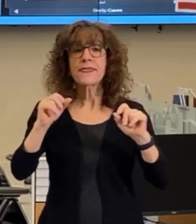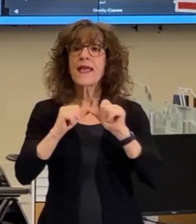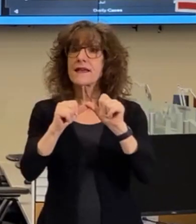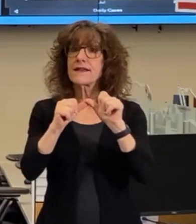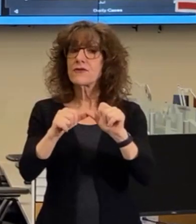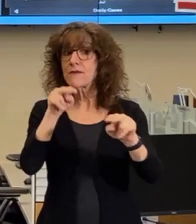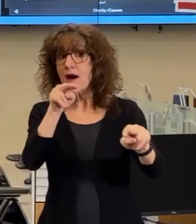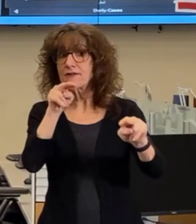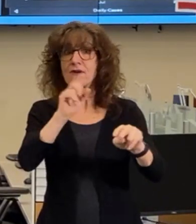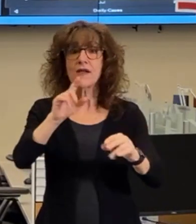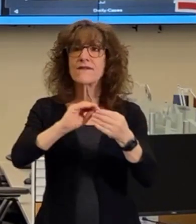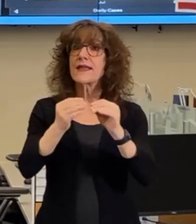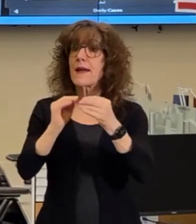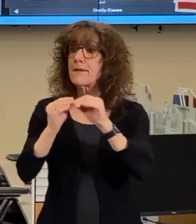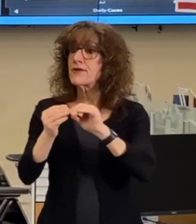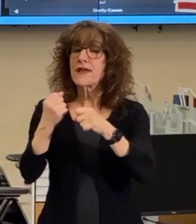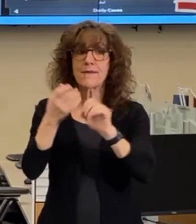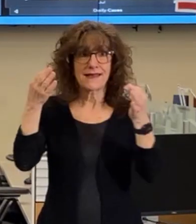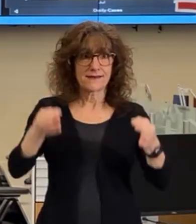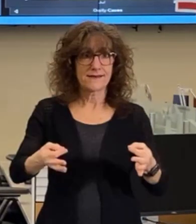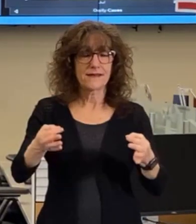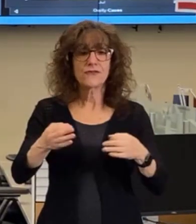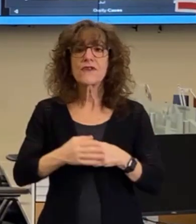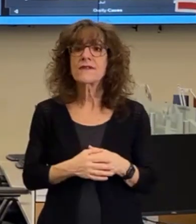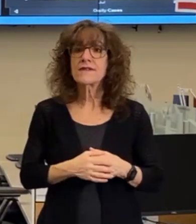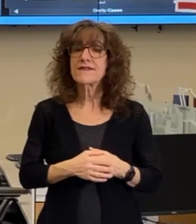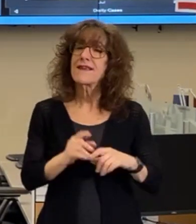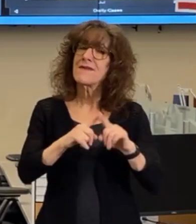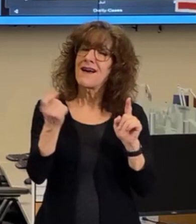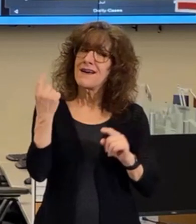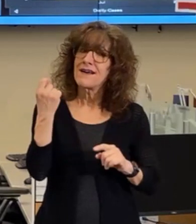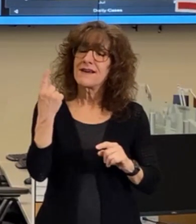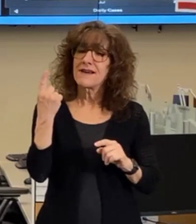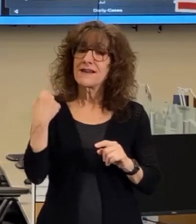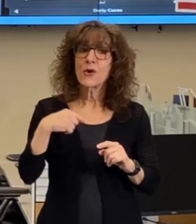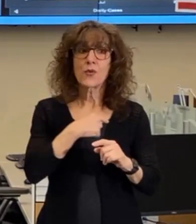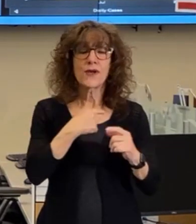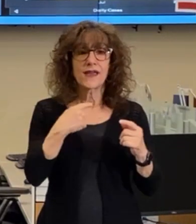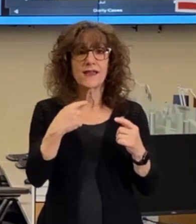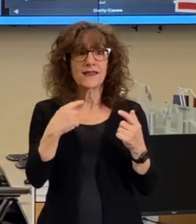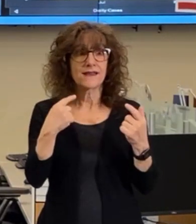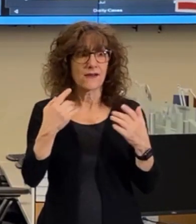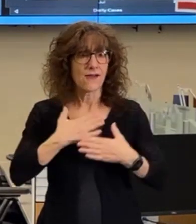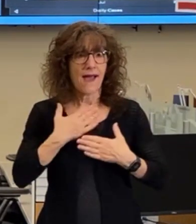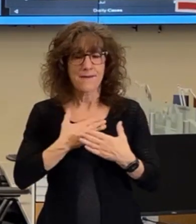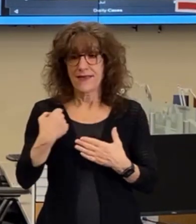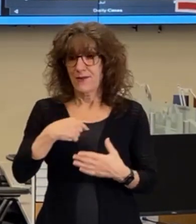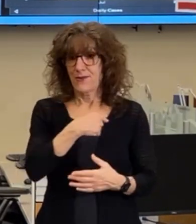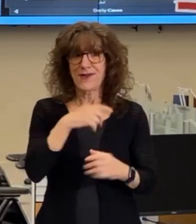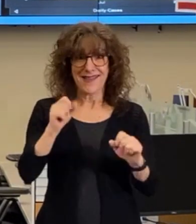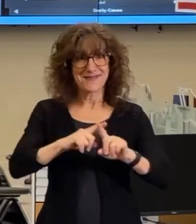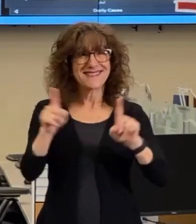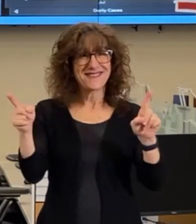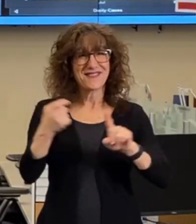to monitor all of our numbers and make decisions there. But we at least appreciate that we're able to be